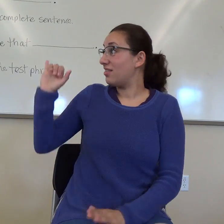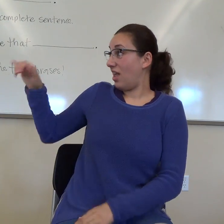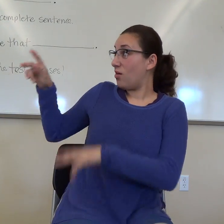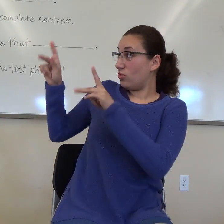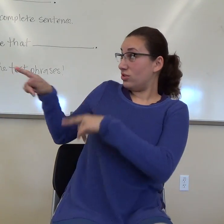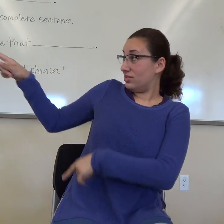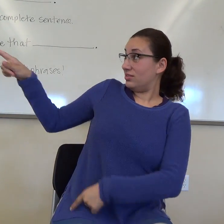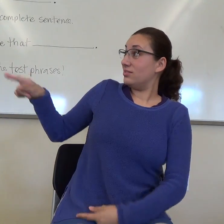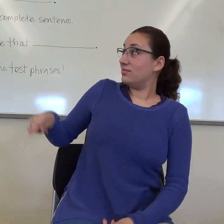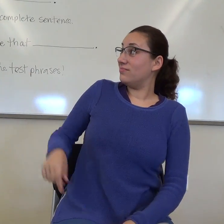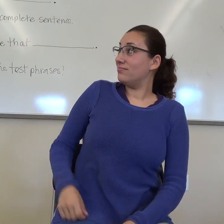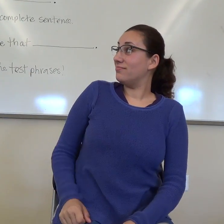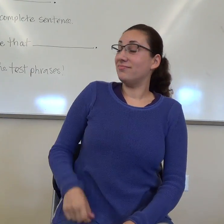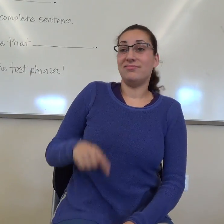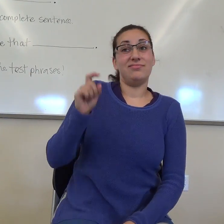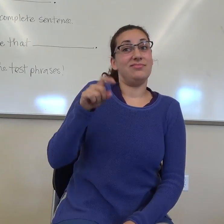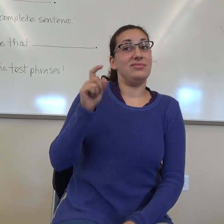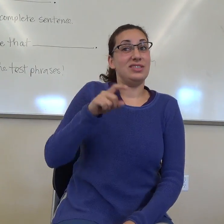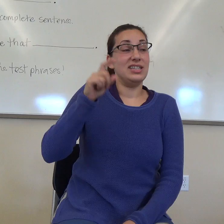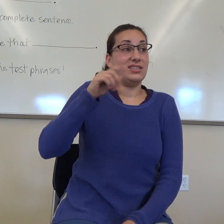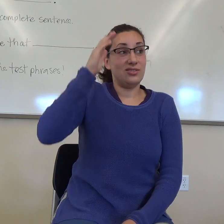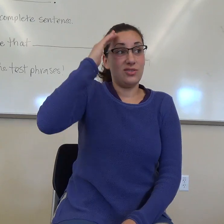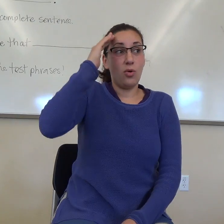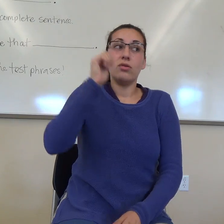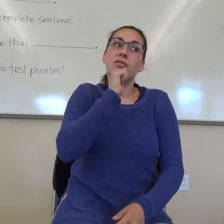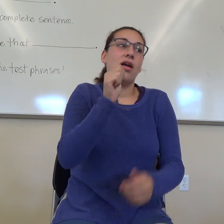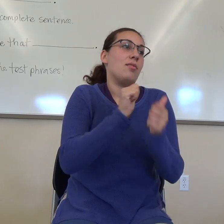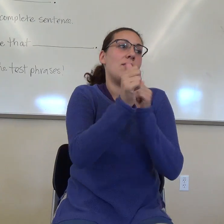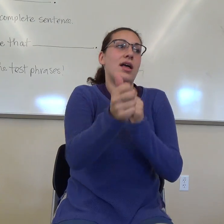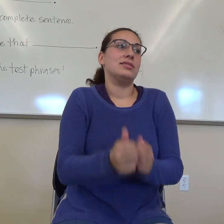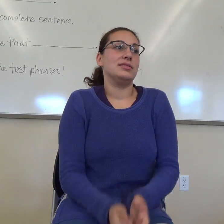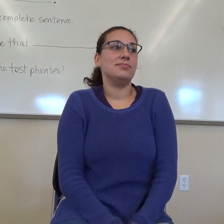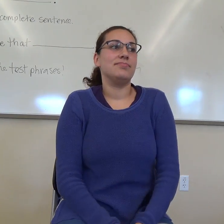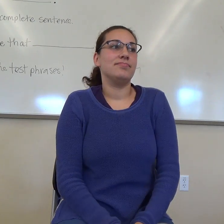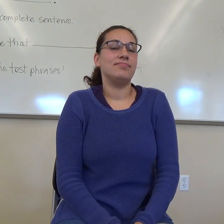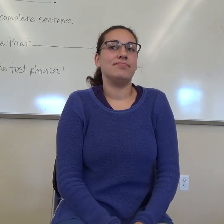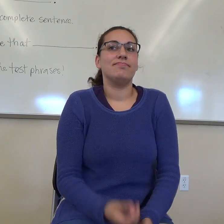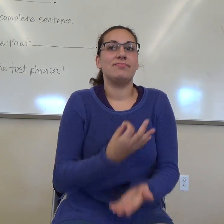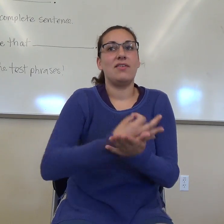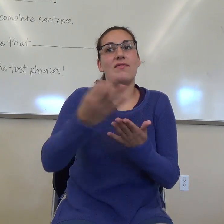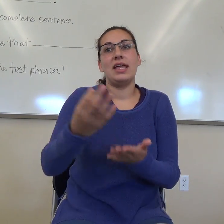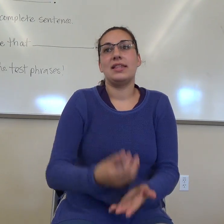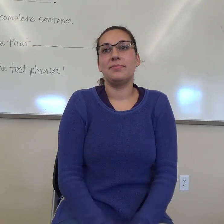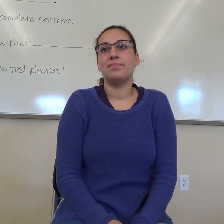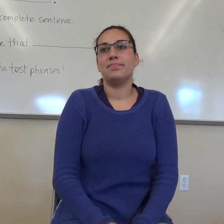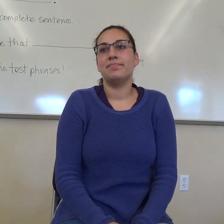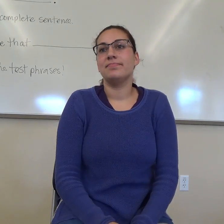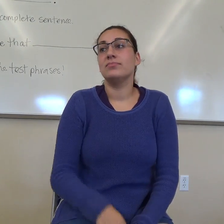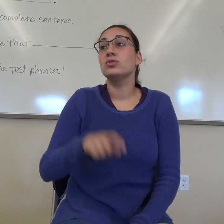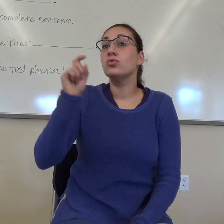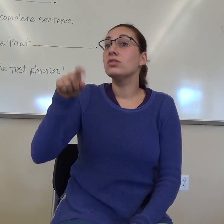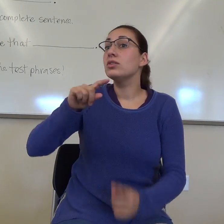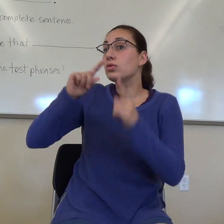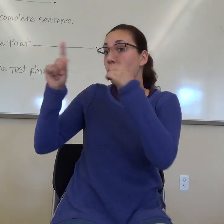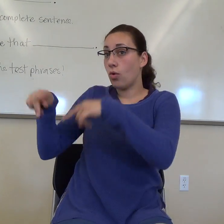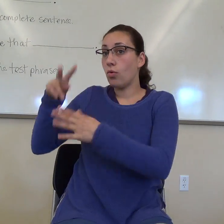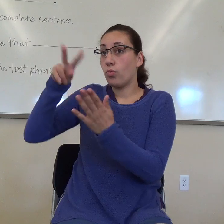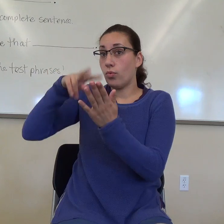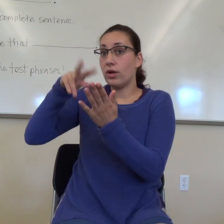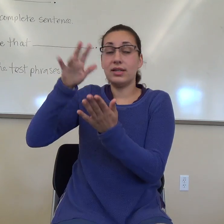gonna very quickly realize that you're not passing, okay? So you need to get down there, and if you are one of these people that